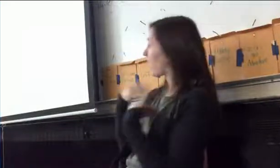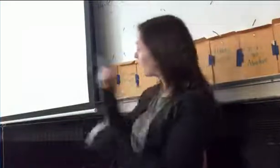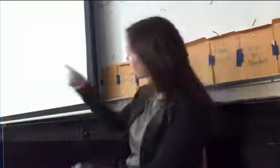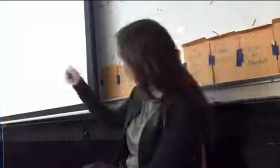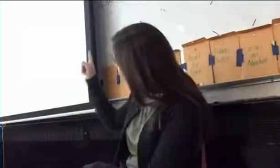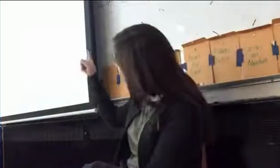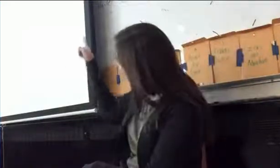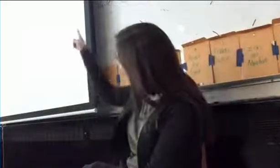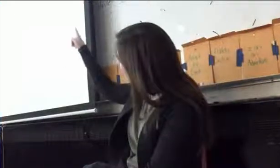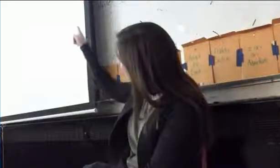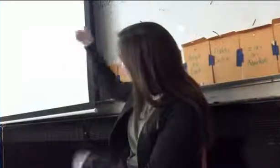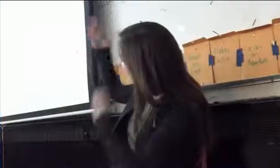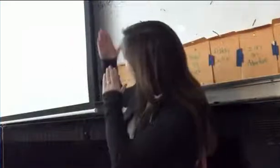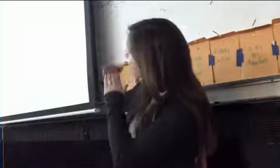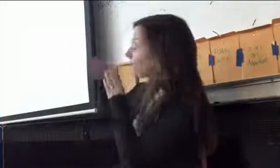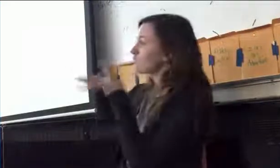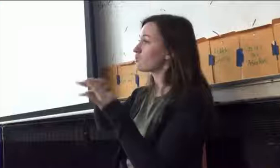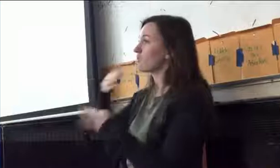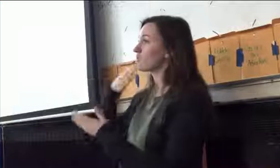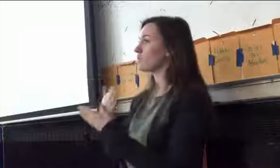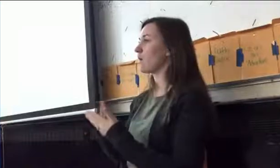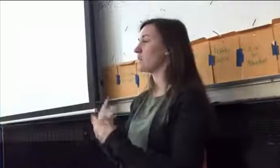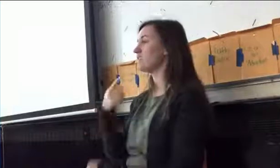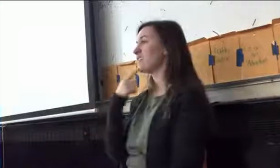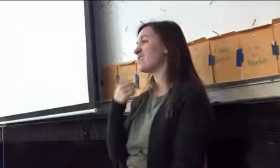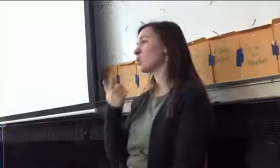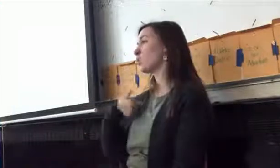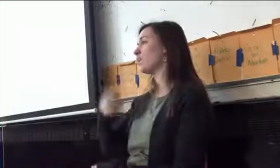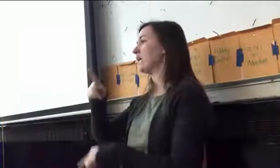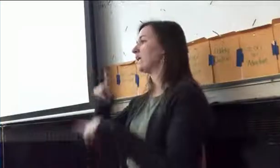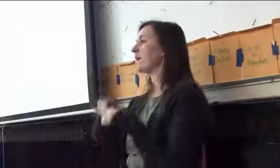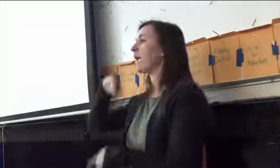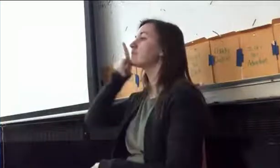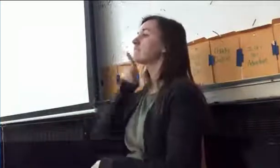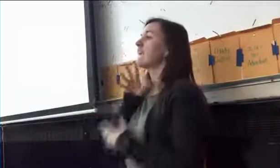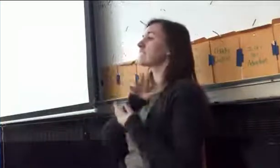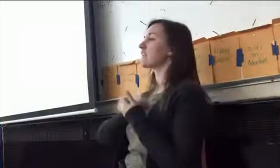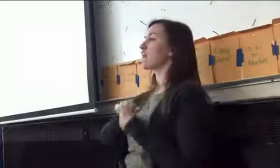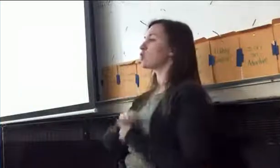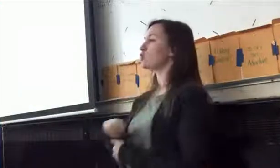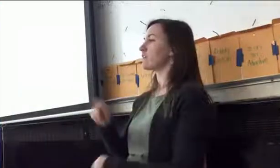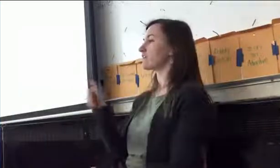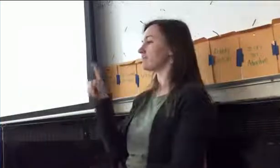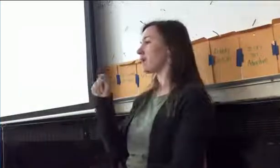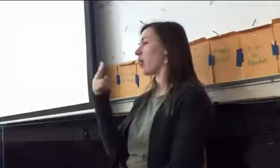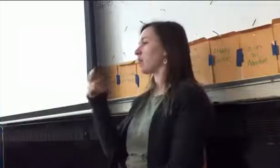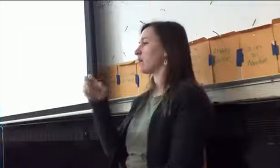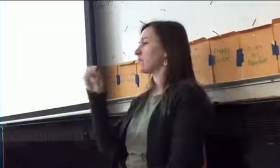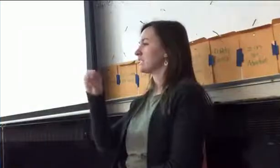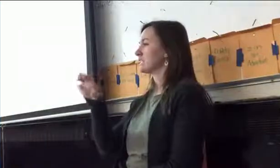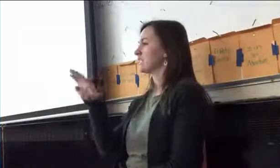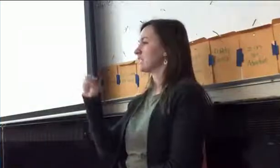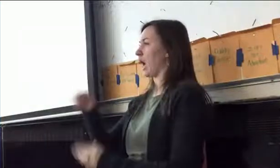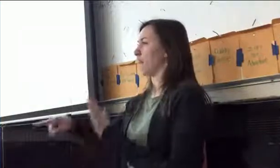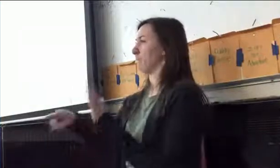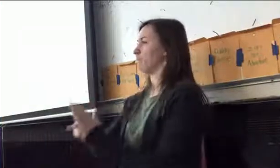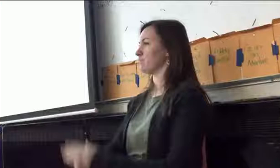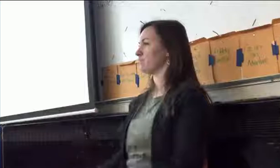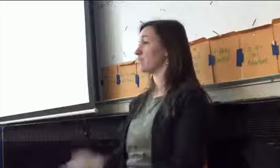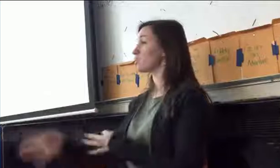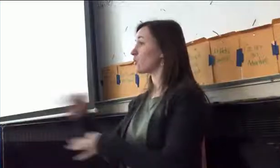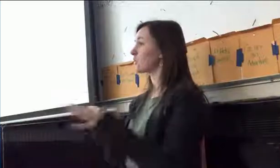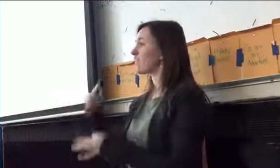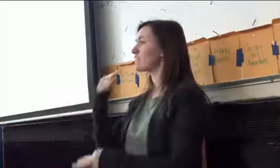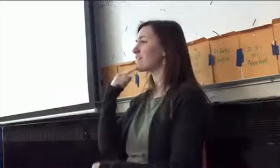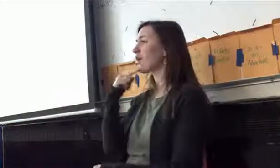it describes it well. It says, we can't digest the scum. So now, instead of having all these delicious ingredients getting thrown into the